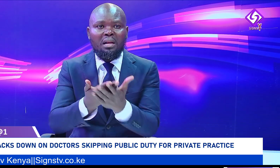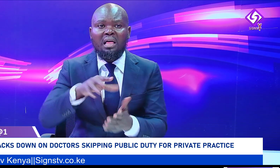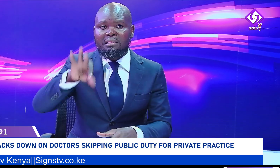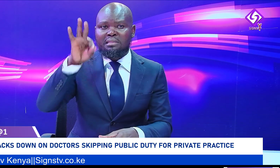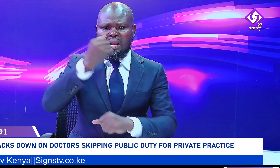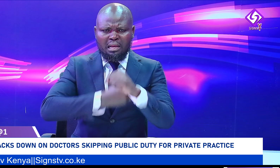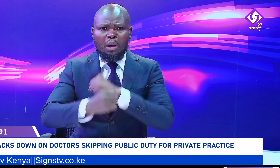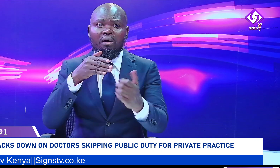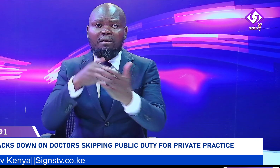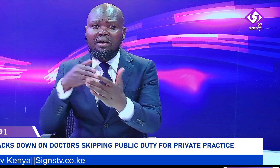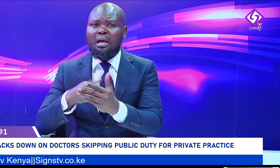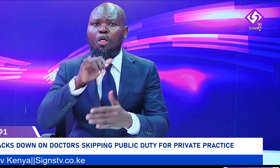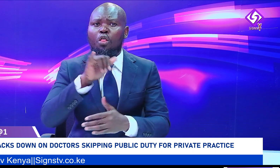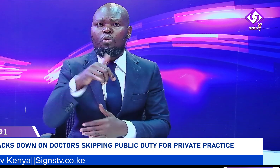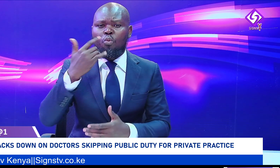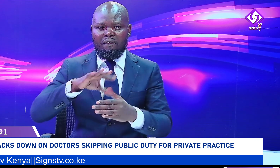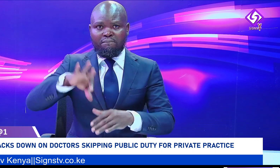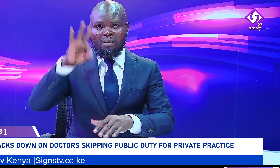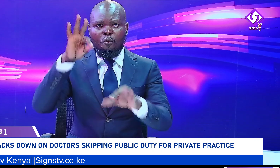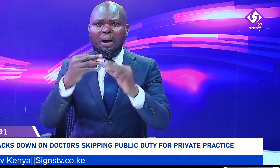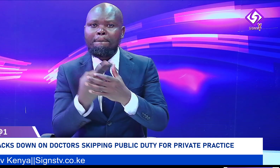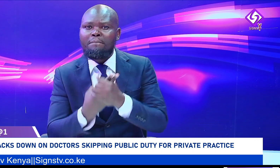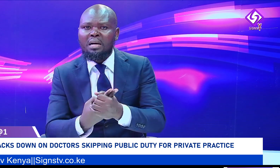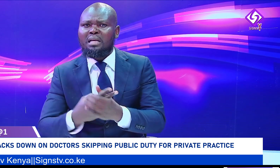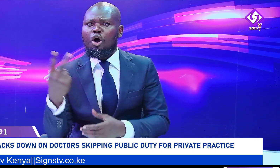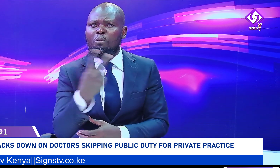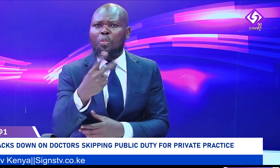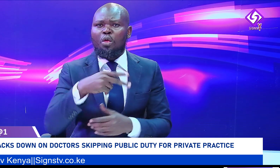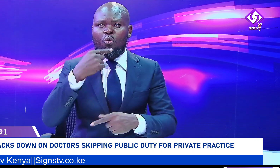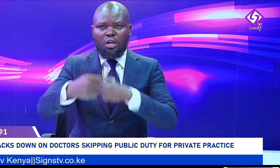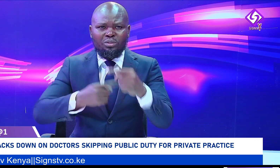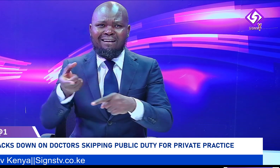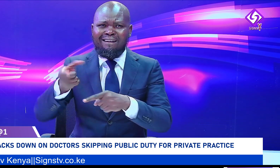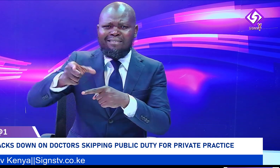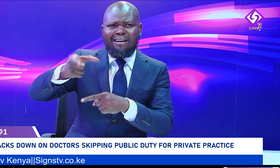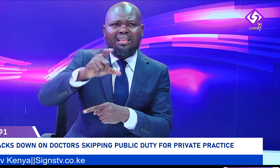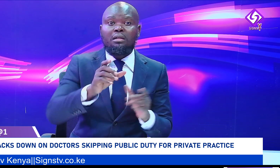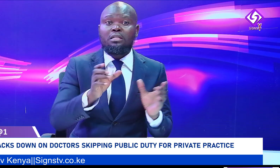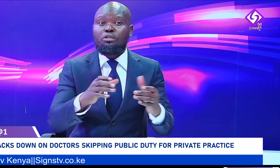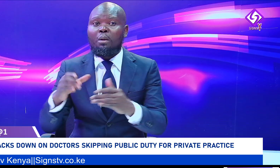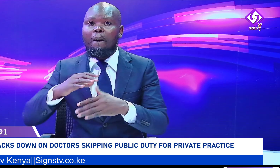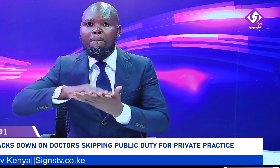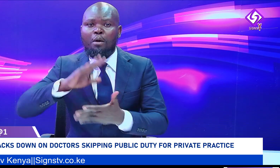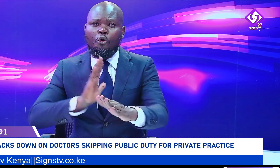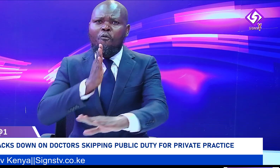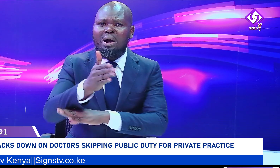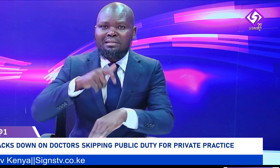trust. The health CS warned that the government will not hesitate to take action against those found engaging in the malpractice. He added